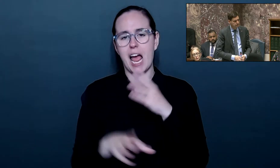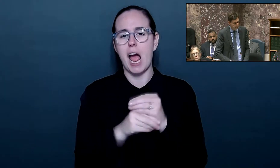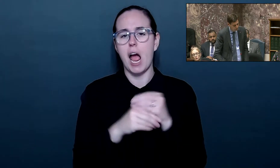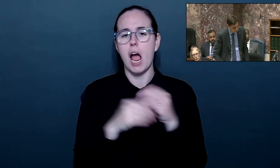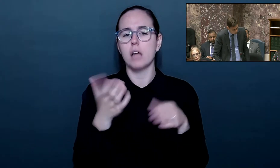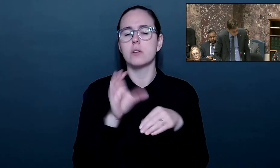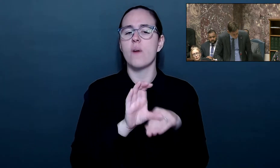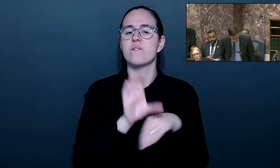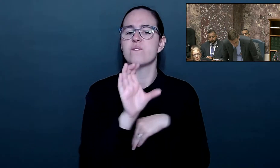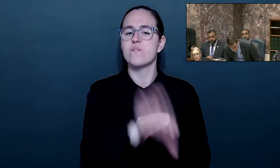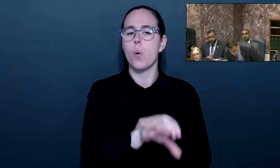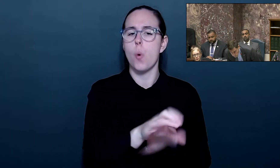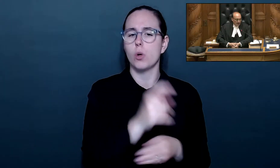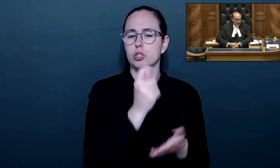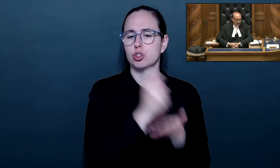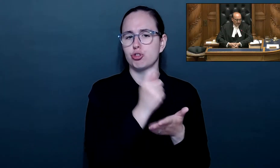act.